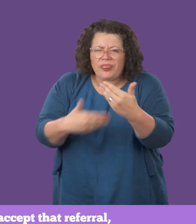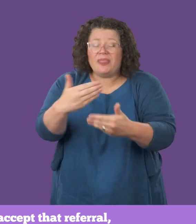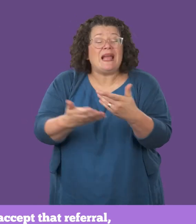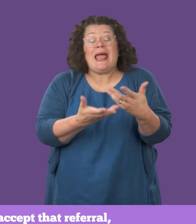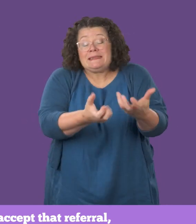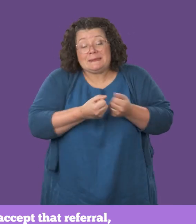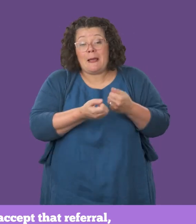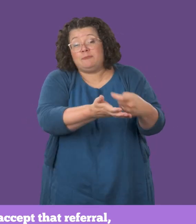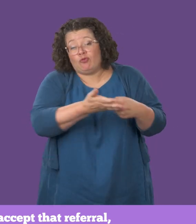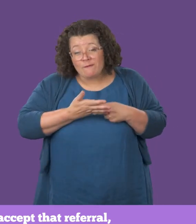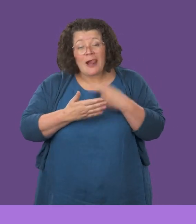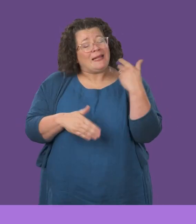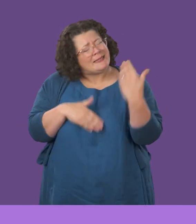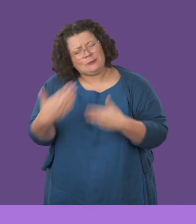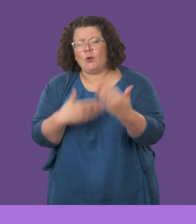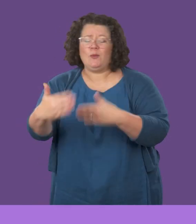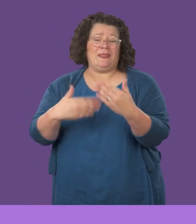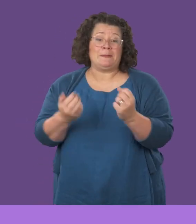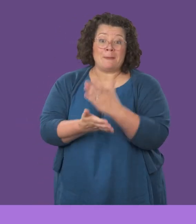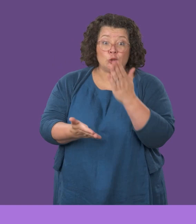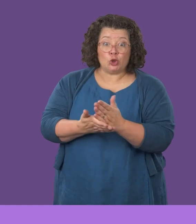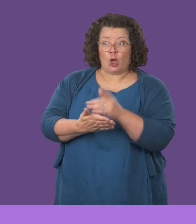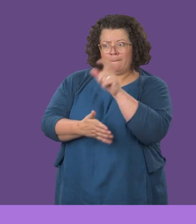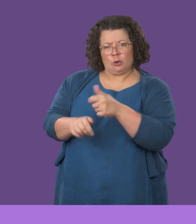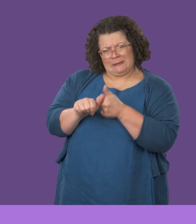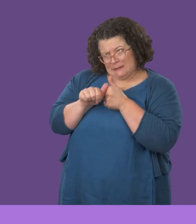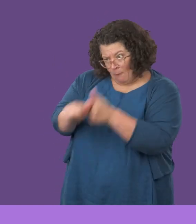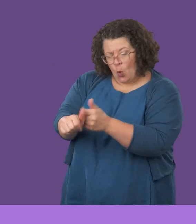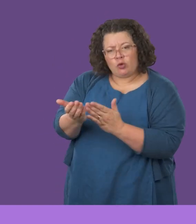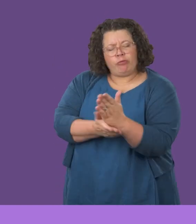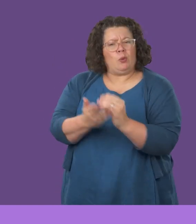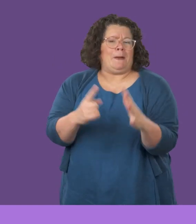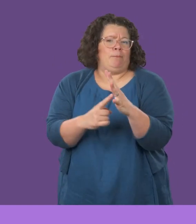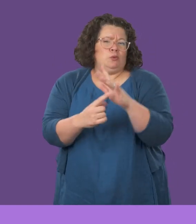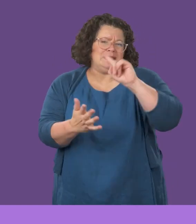sure the person, because the point, isn't it, is to make sure the person's supported through these important decisions.